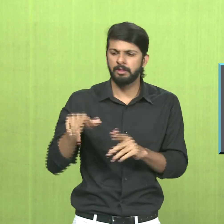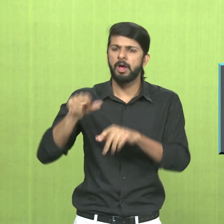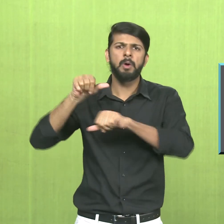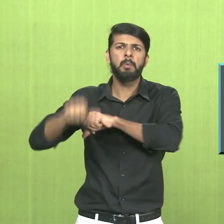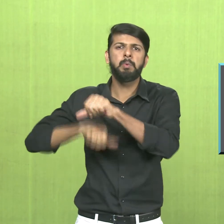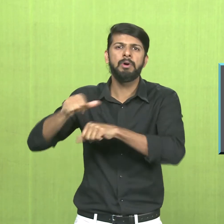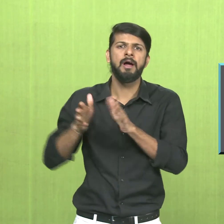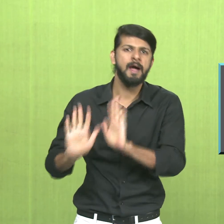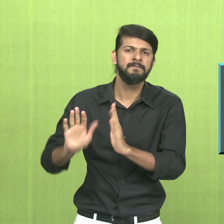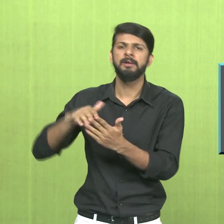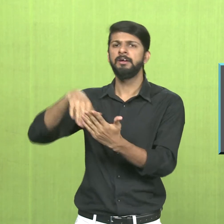to painting.